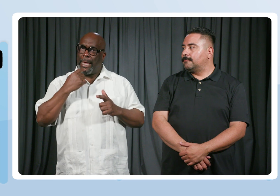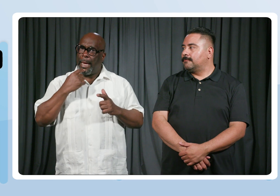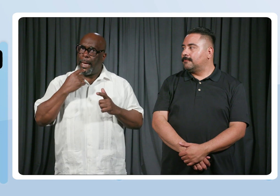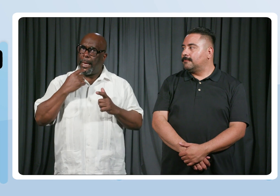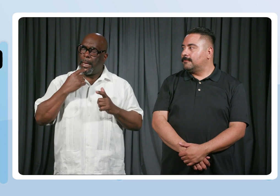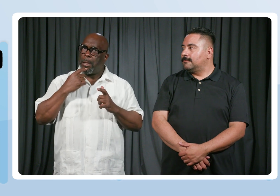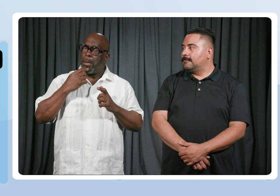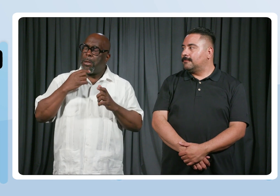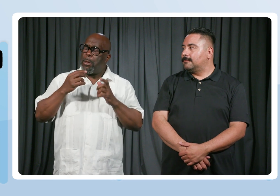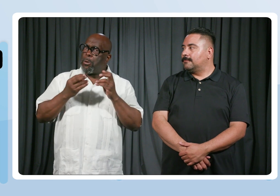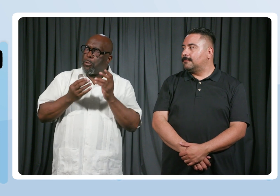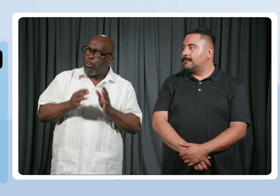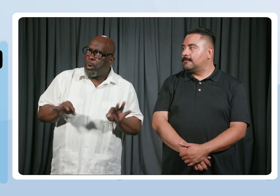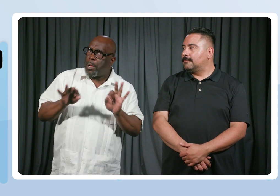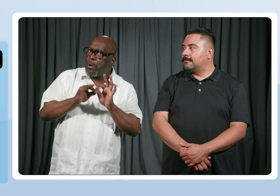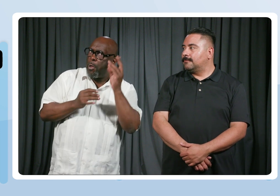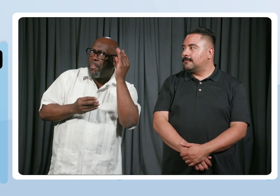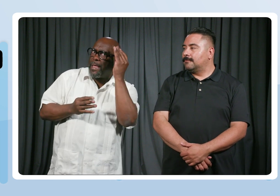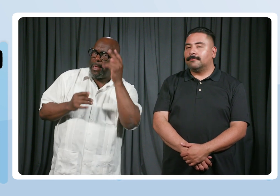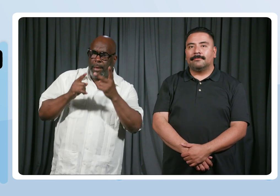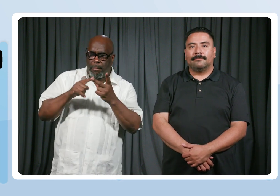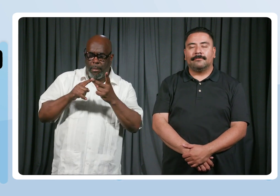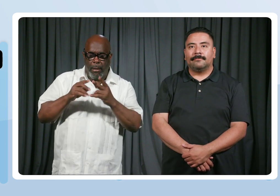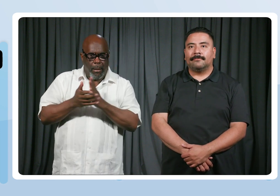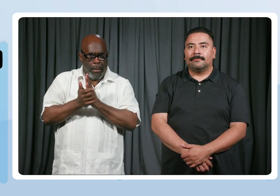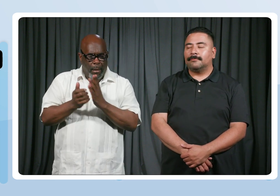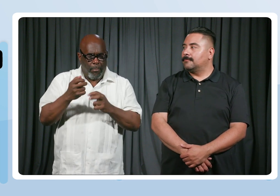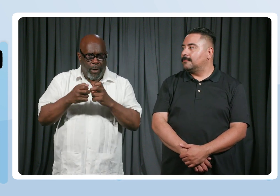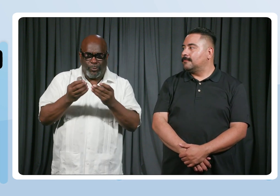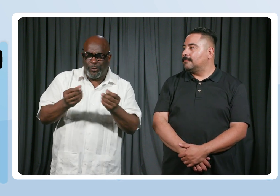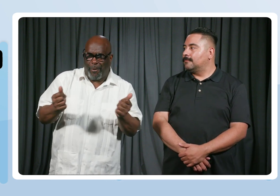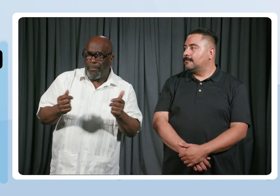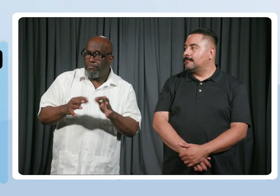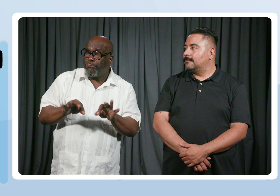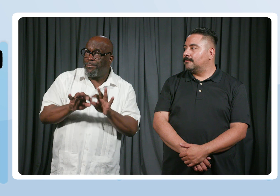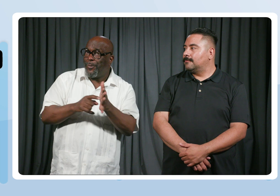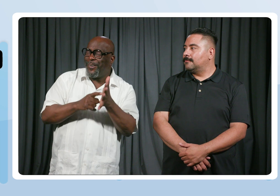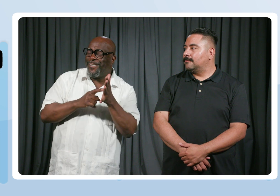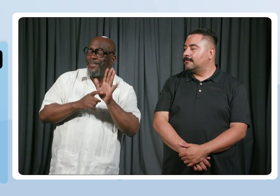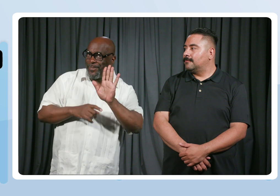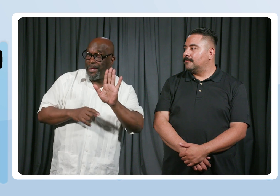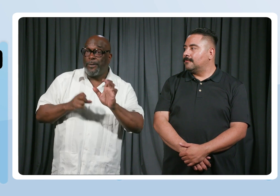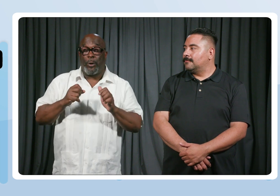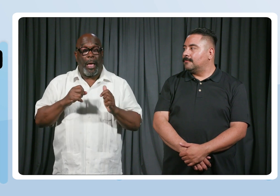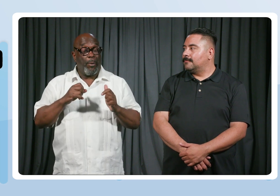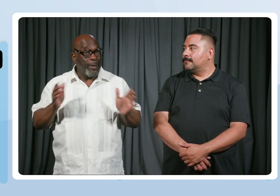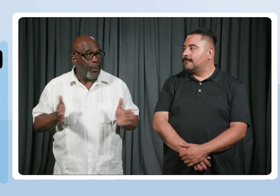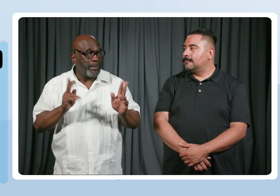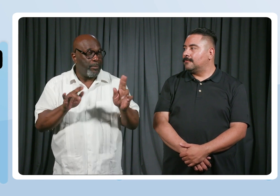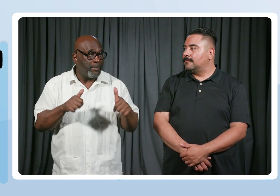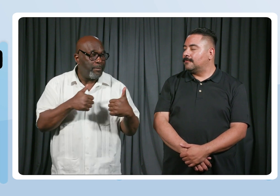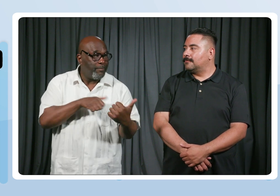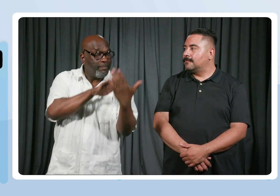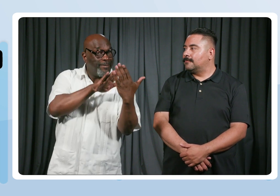problem solving is definitely a critical part of working for the city. So I would encourage folks to tackle challenges and, don't be